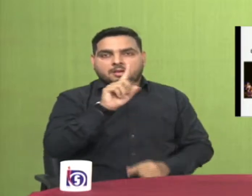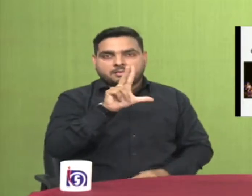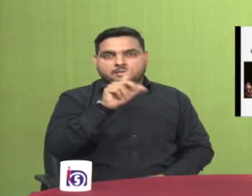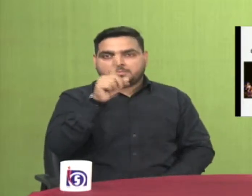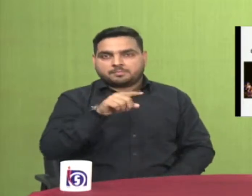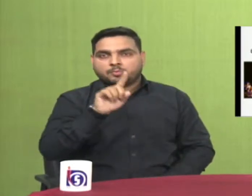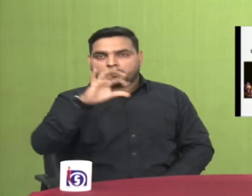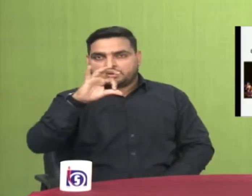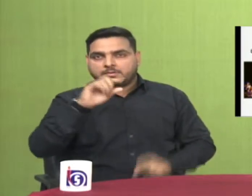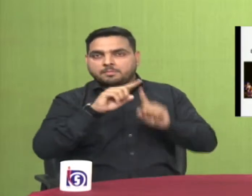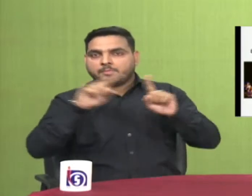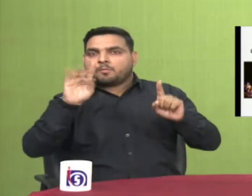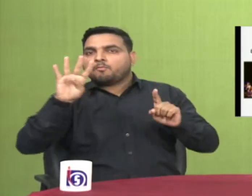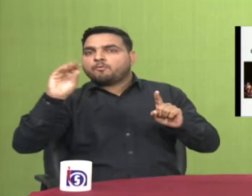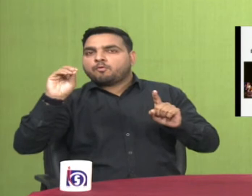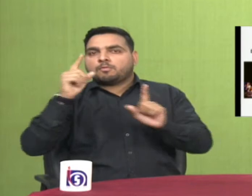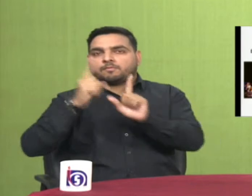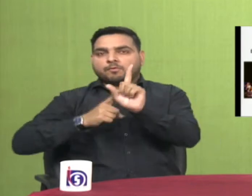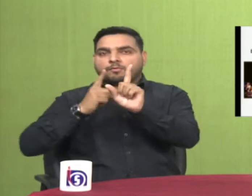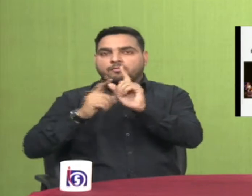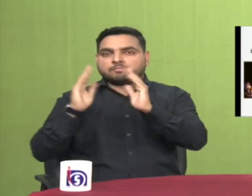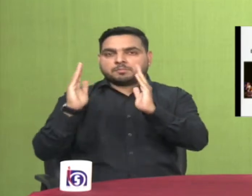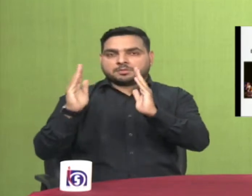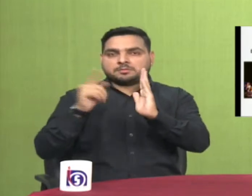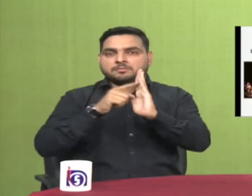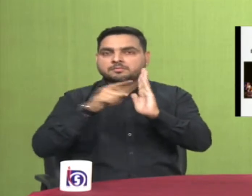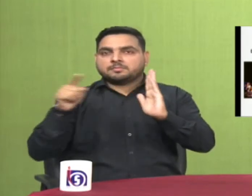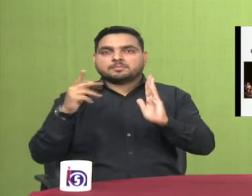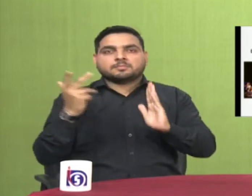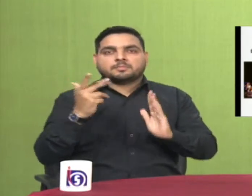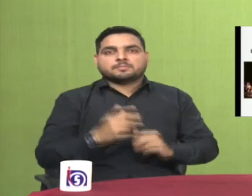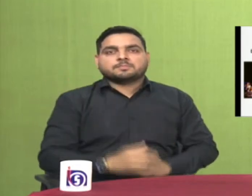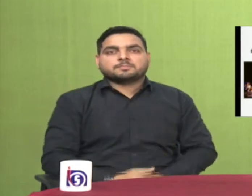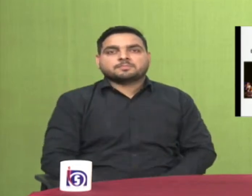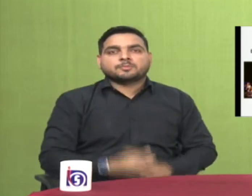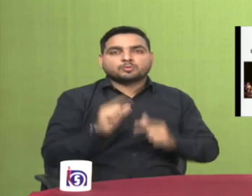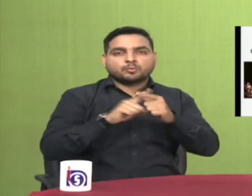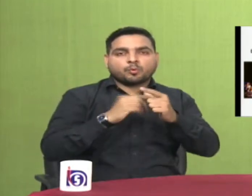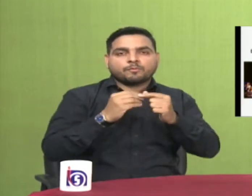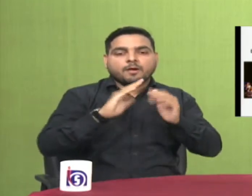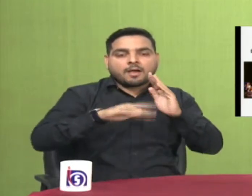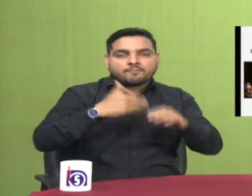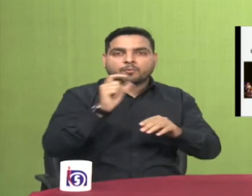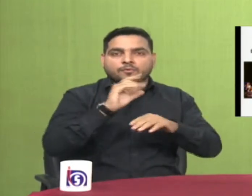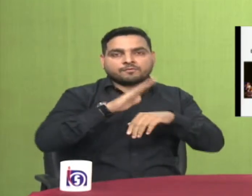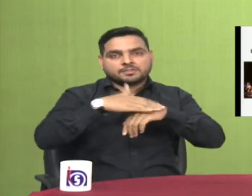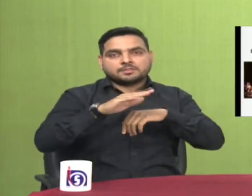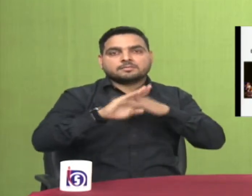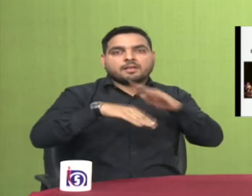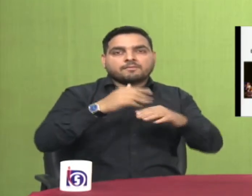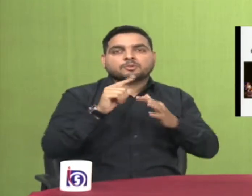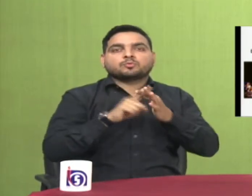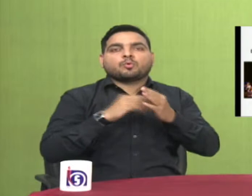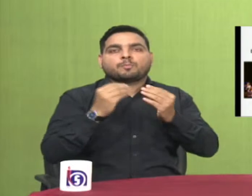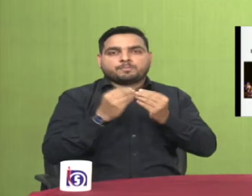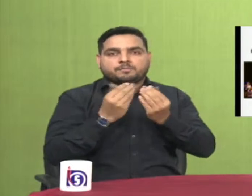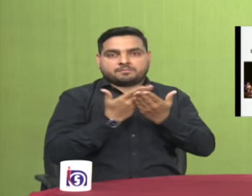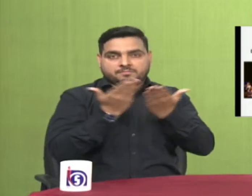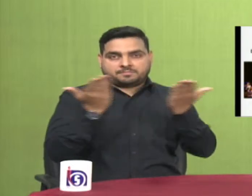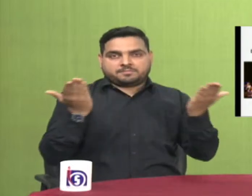where the age is 18 or 19 to 40 years old, where they get a job, they start learning, they